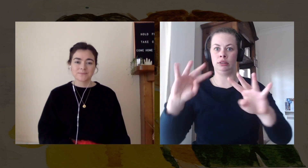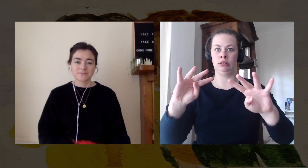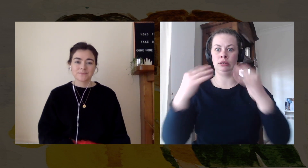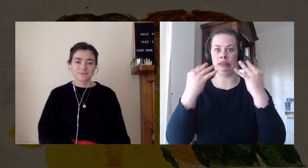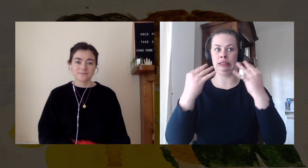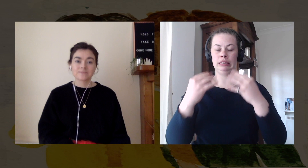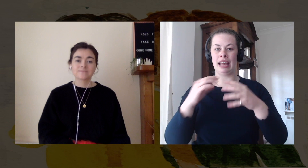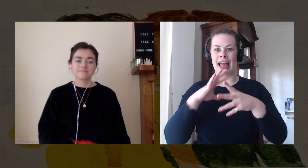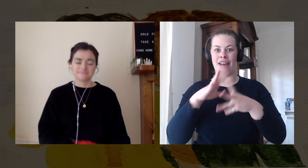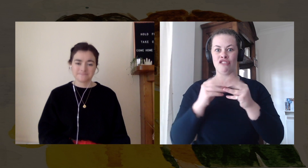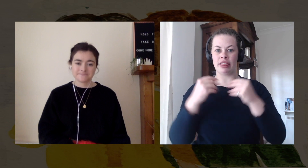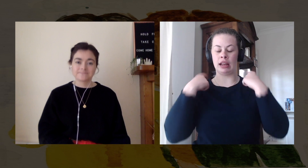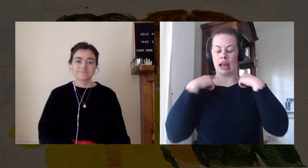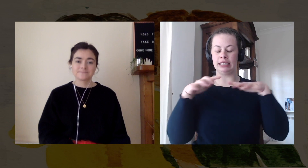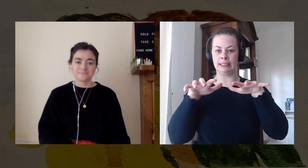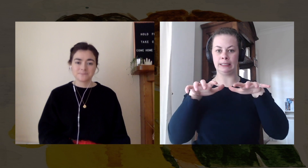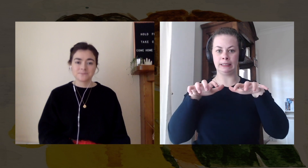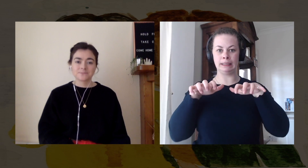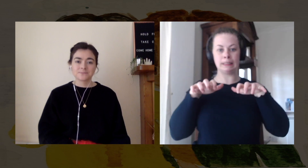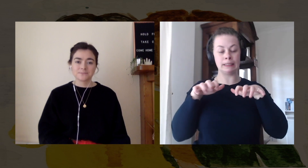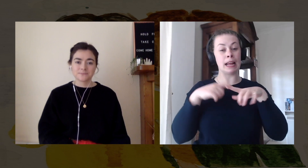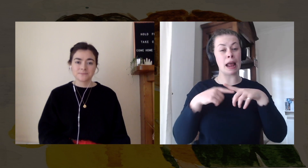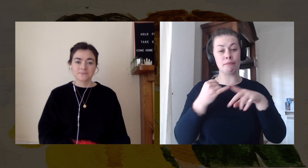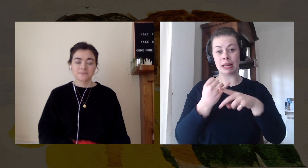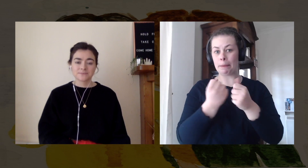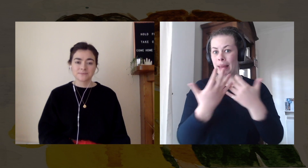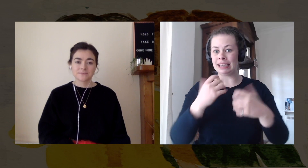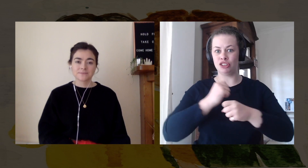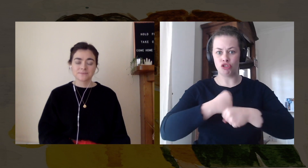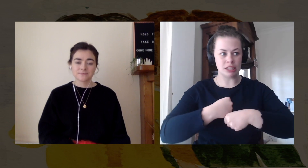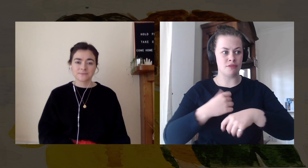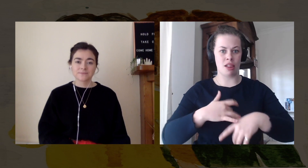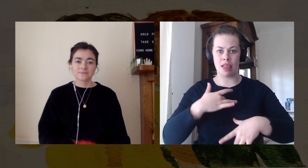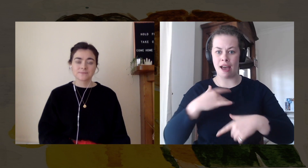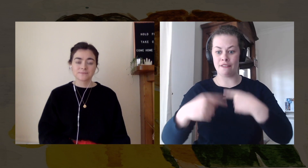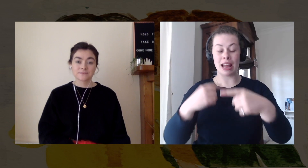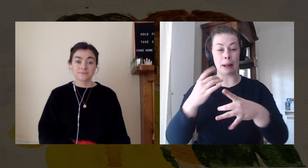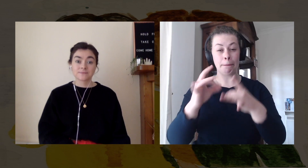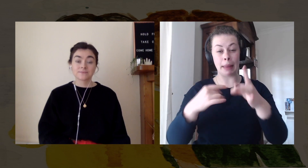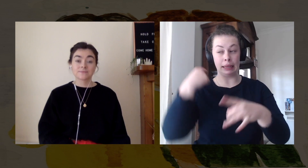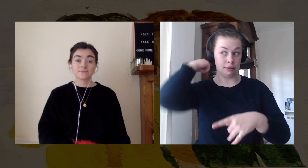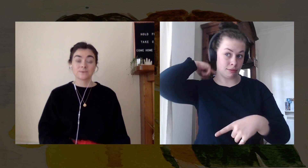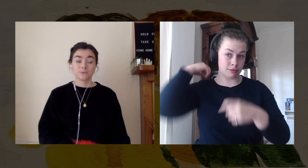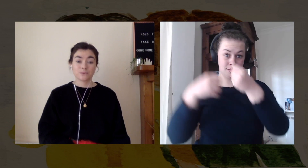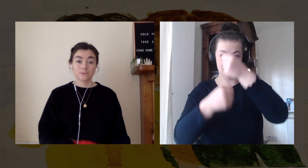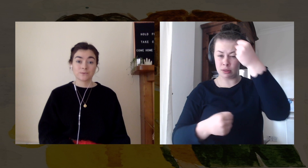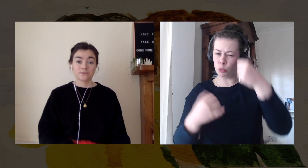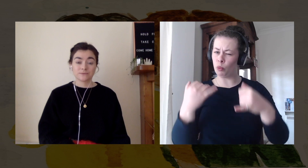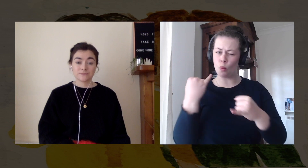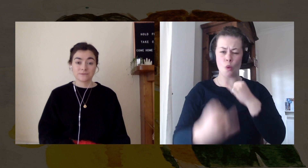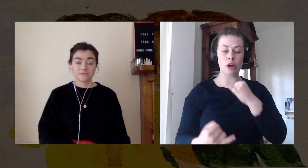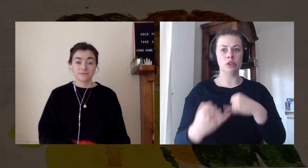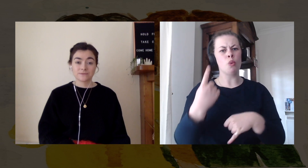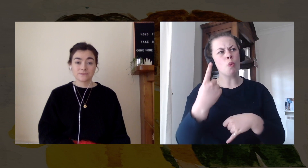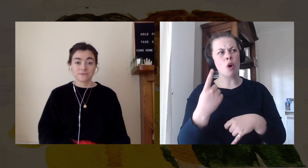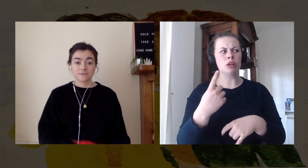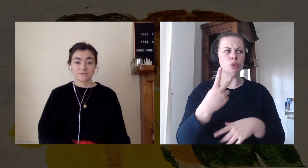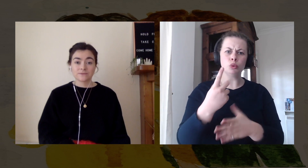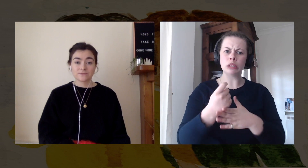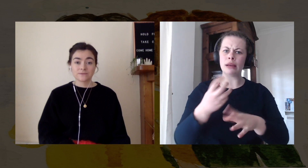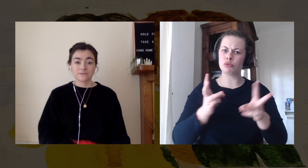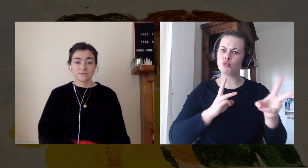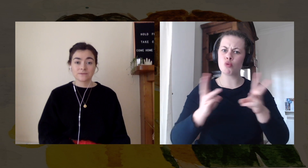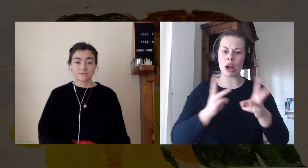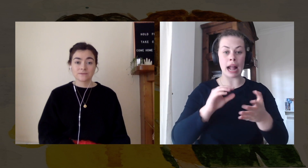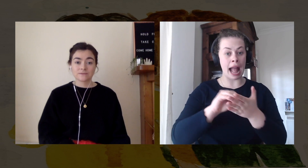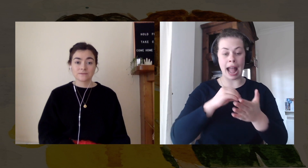quite stressful situations, so it made my back so much worse. So one or two times I've had to opt out and lie on the floor for an